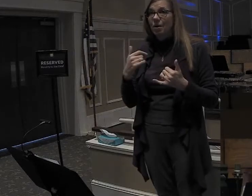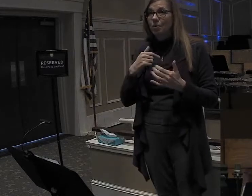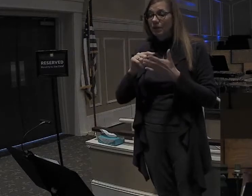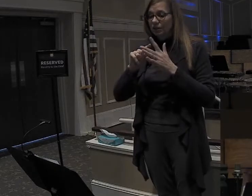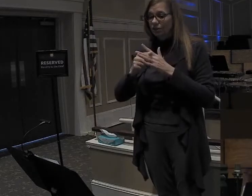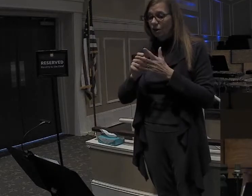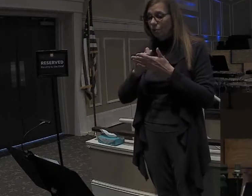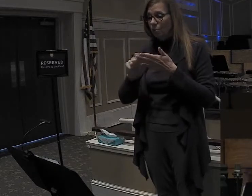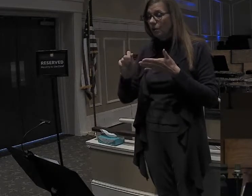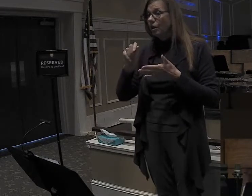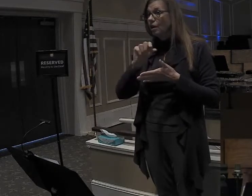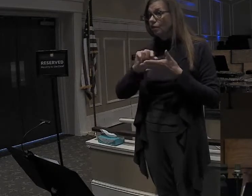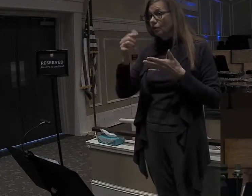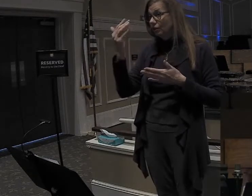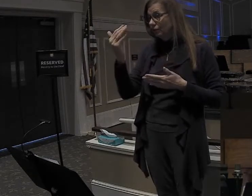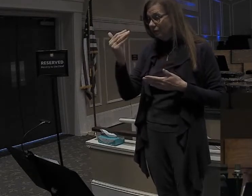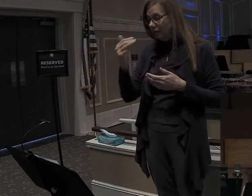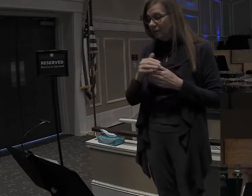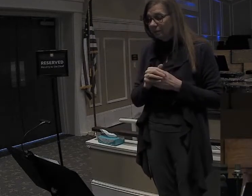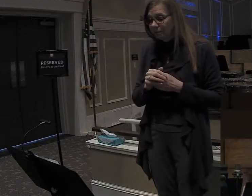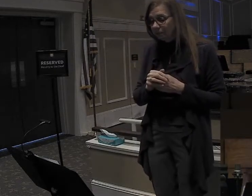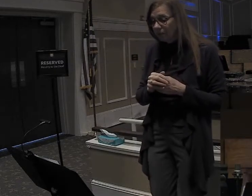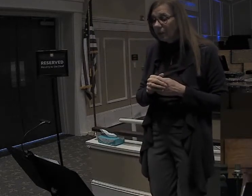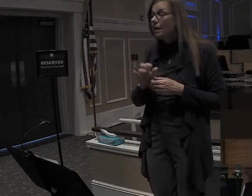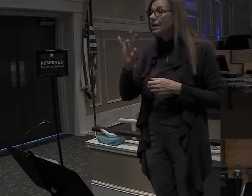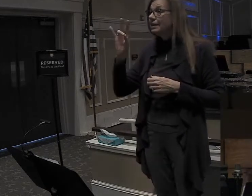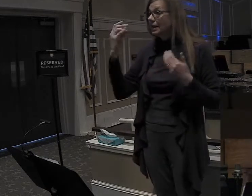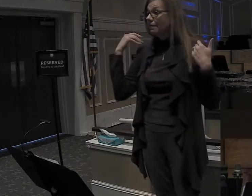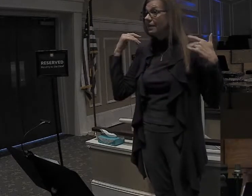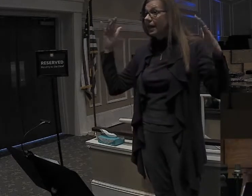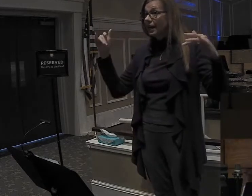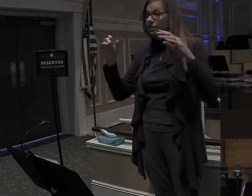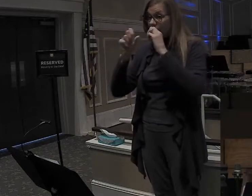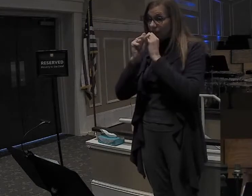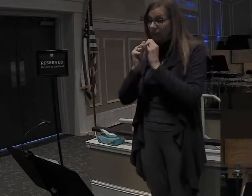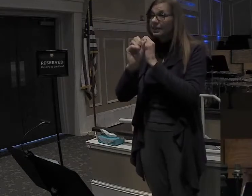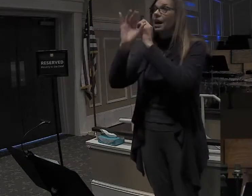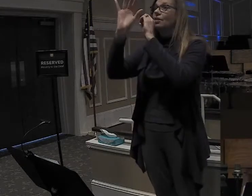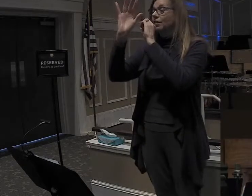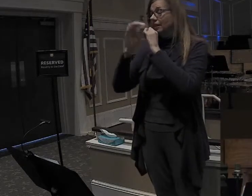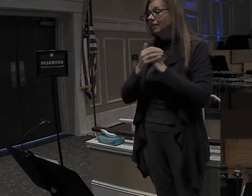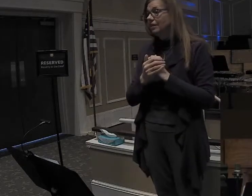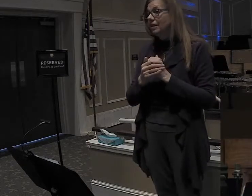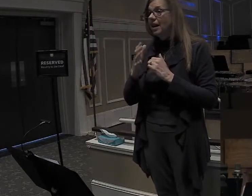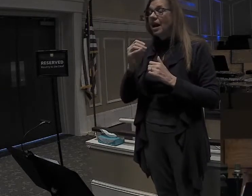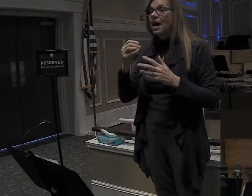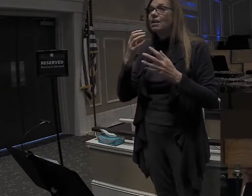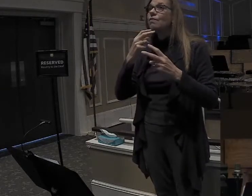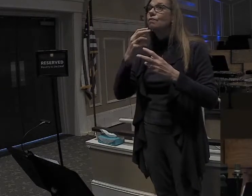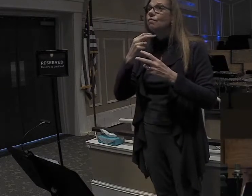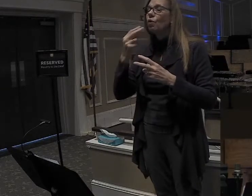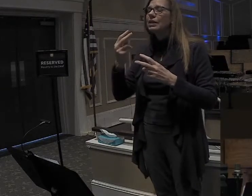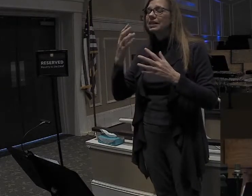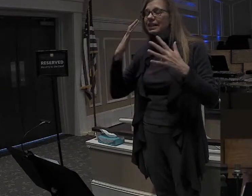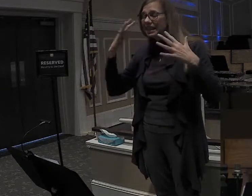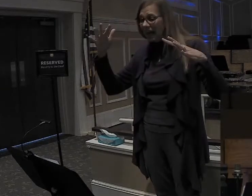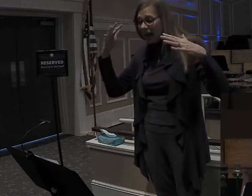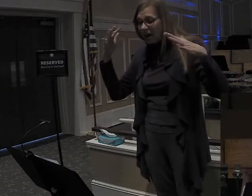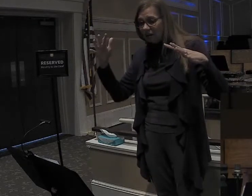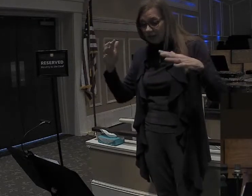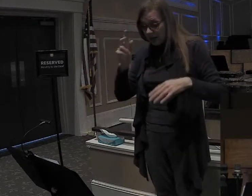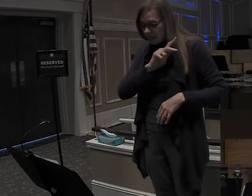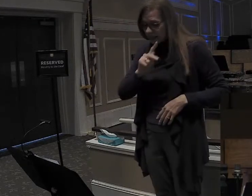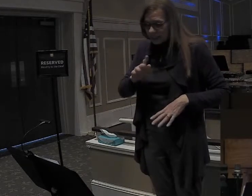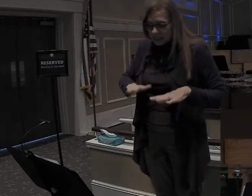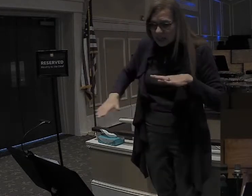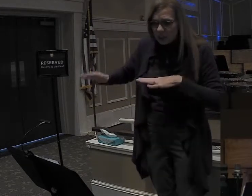verse 15. So read there with me. It says, "Then the seventh angel sounded, and there were loud voices in heaven saying, 'The kingdom of the